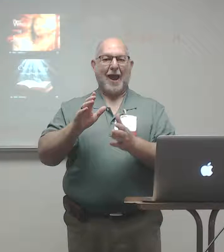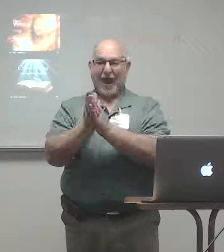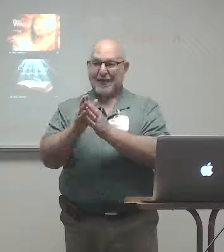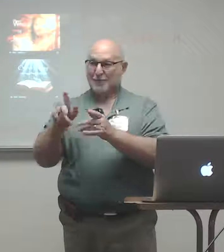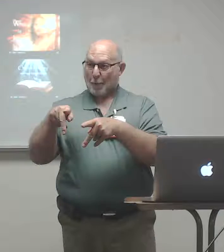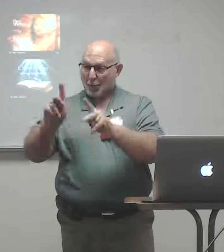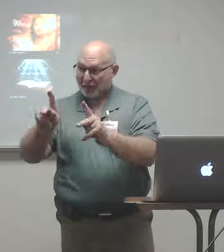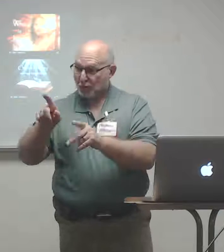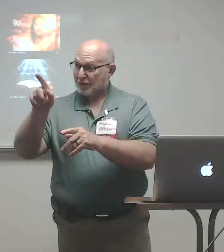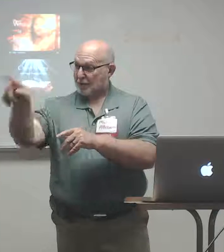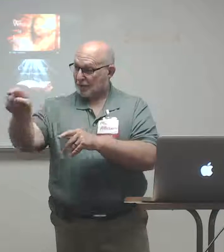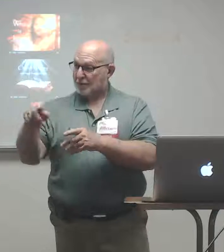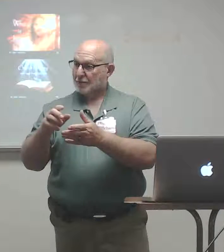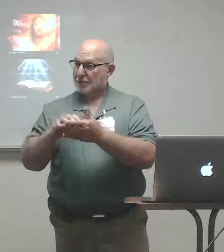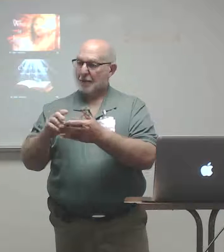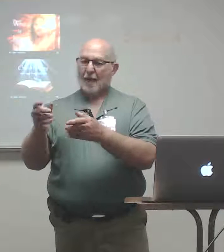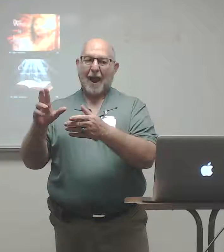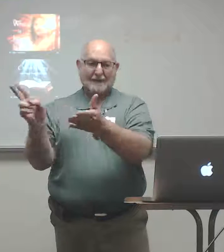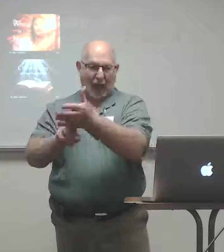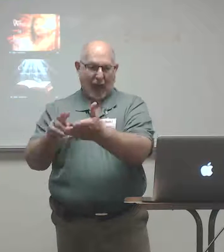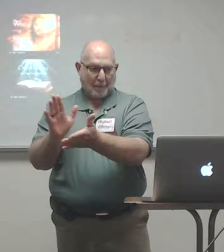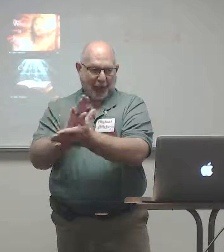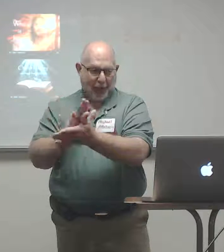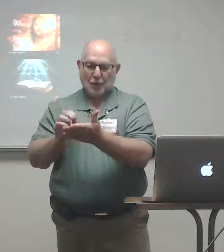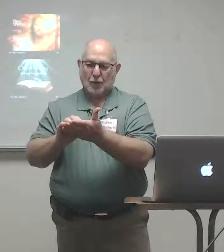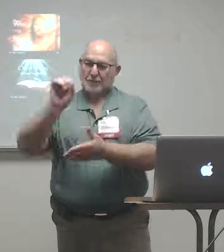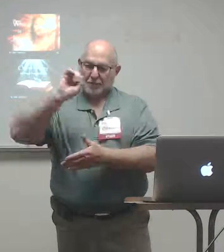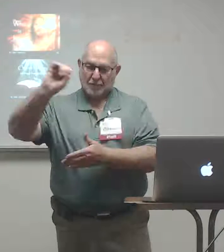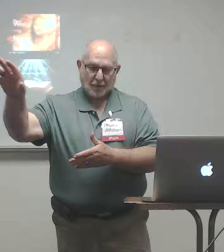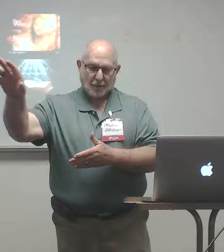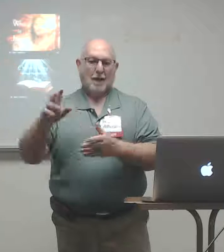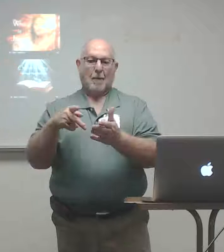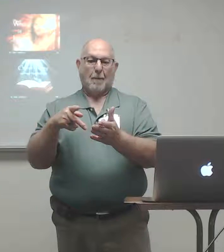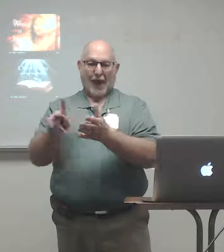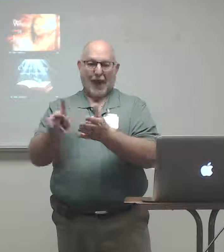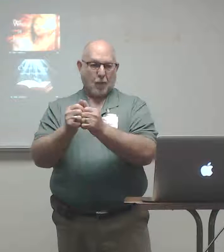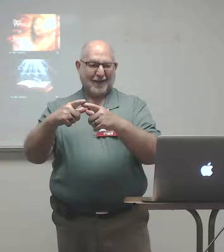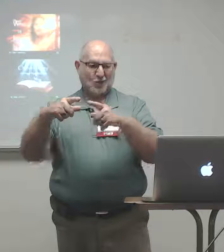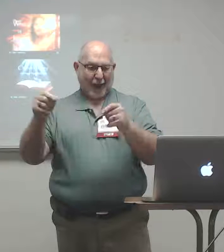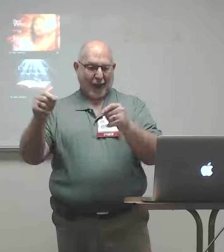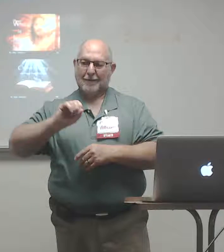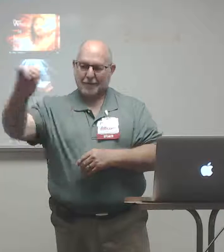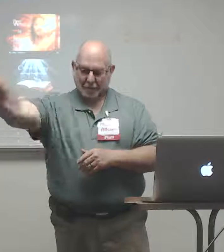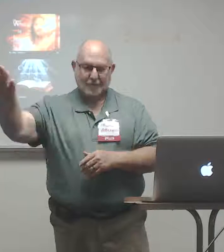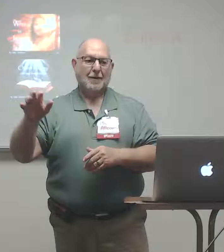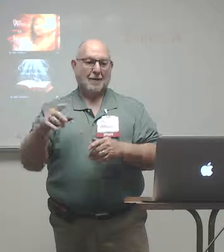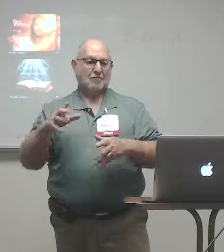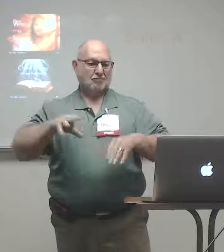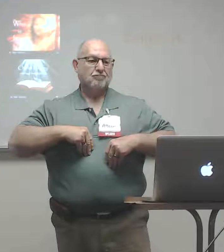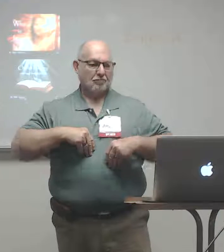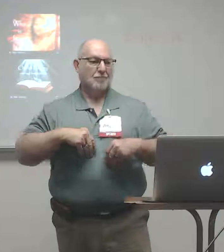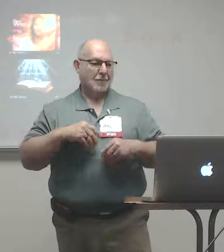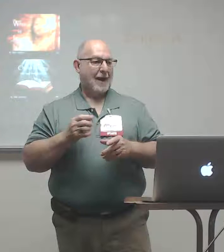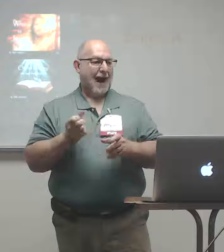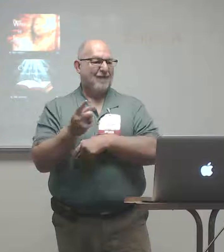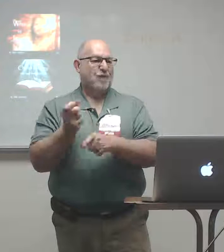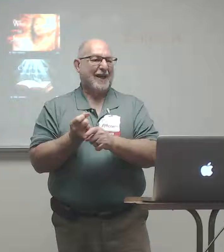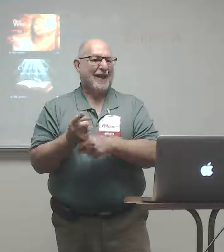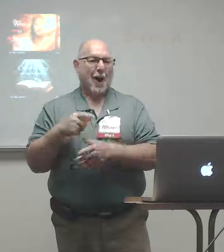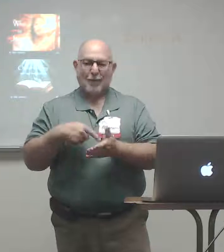be risky. You might have a problem. You need to ask for permission first and have a signed permission. Send them the check,